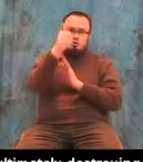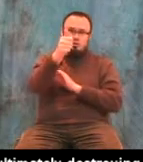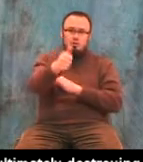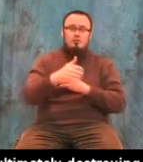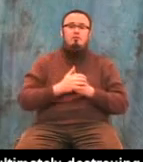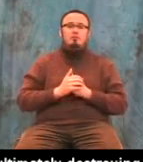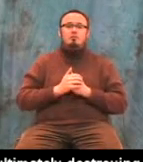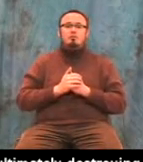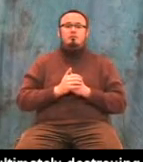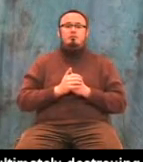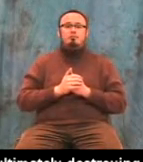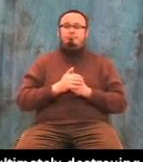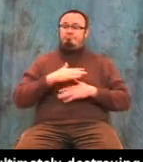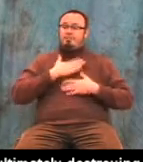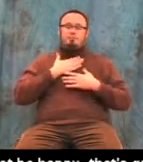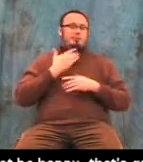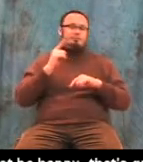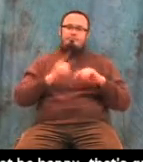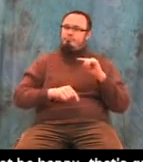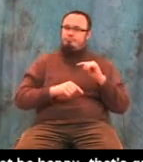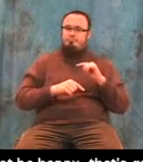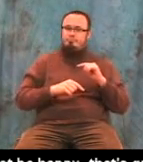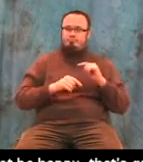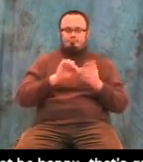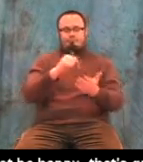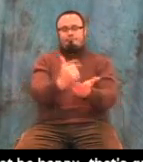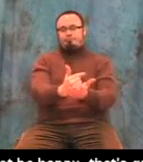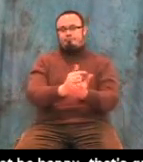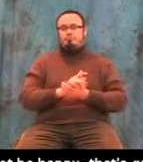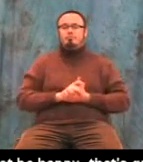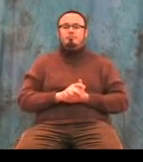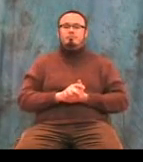yourself. You will not be happy, that's guaranteed.